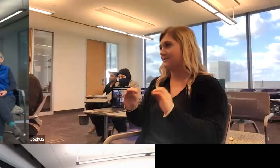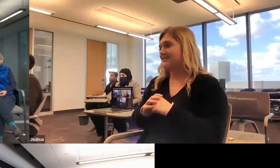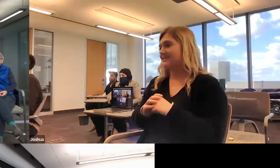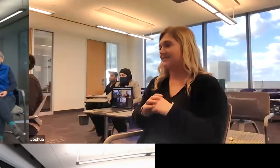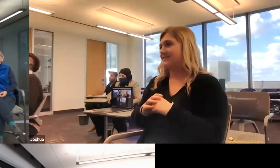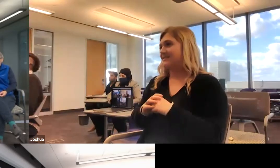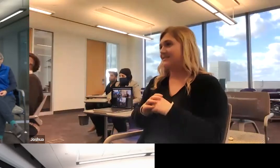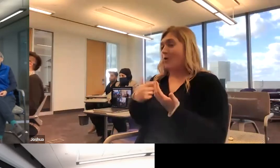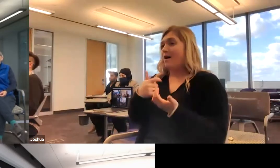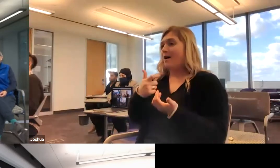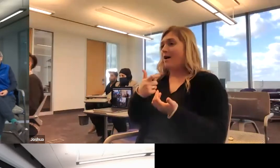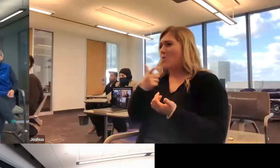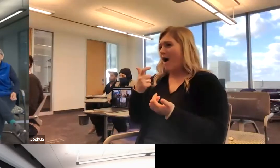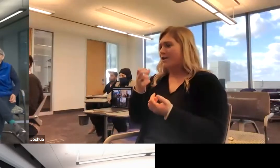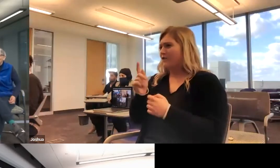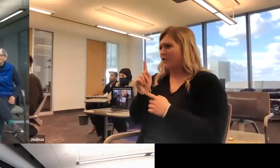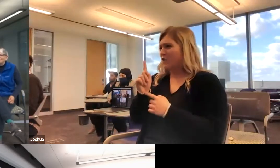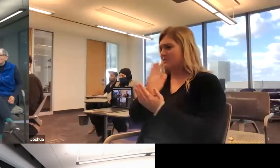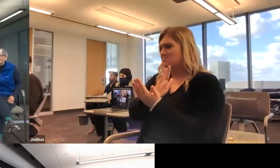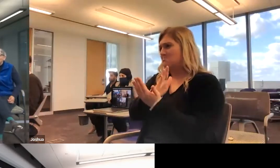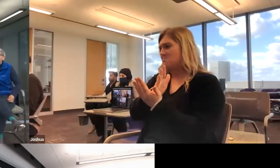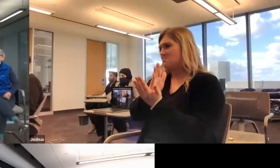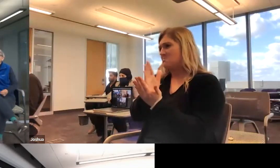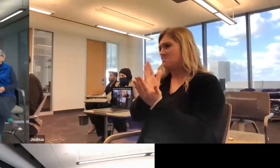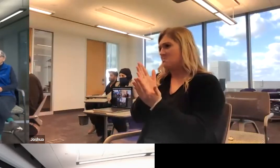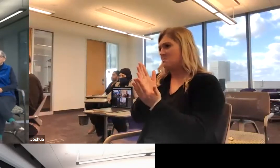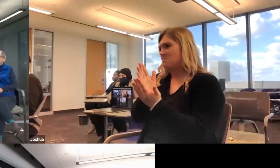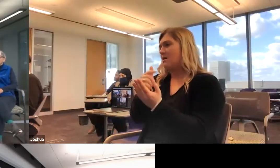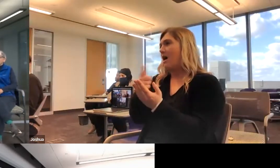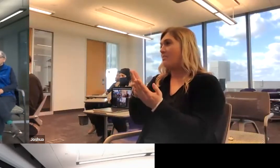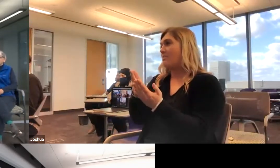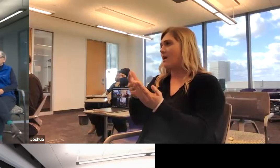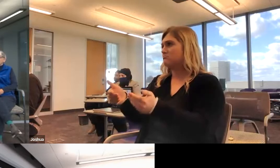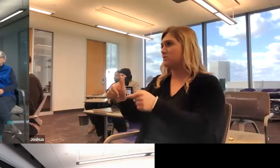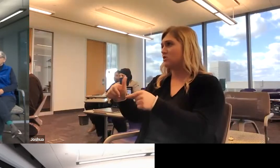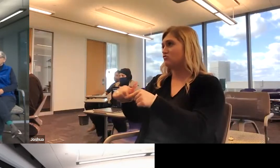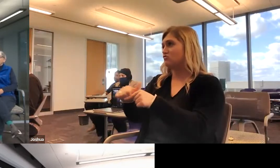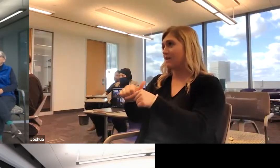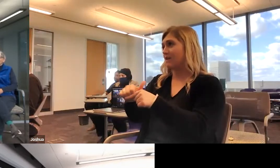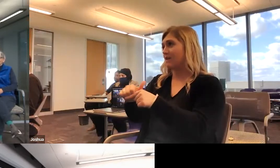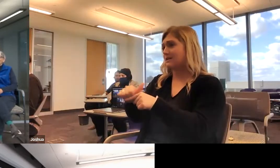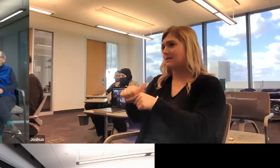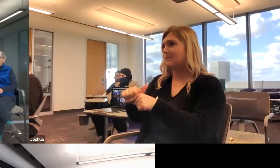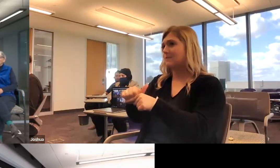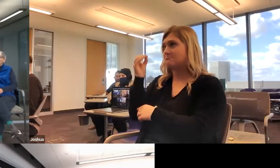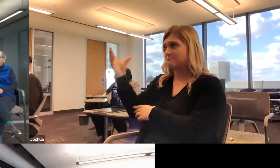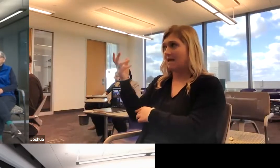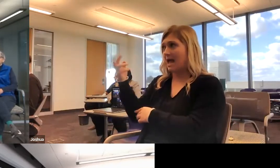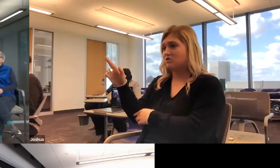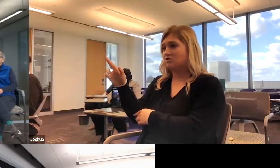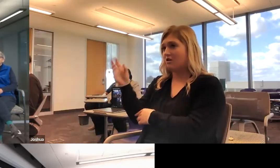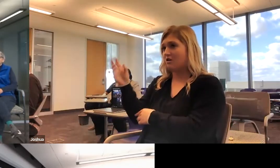So I watched a few minutes of the first video and then I went ahead and did the rest of the training, but I let HR know